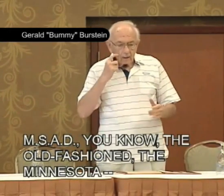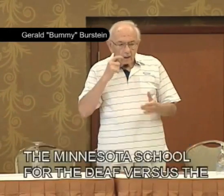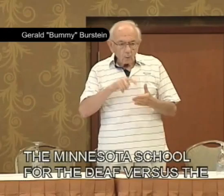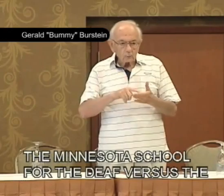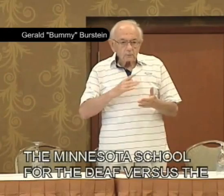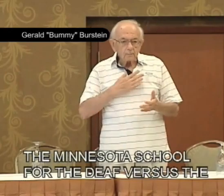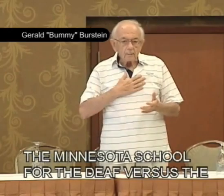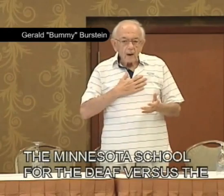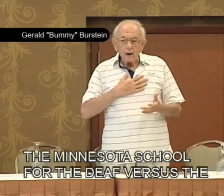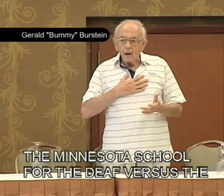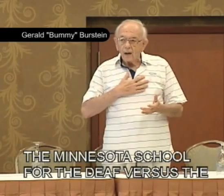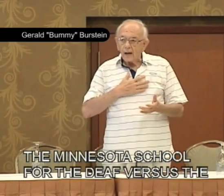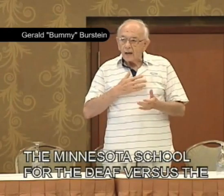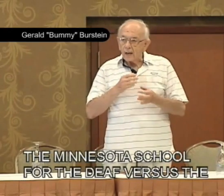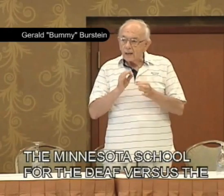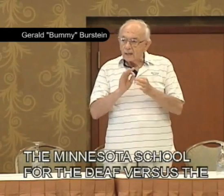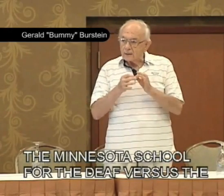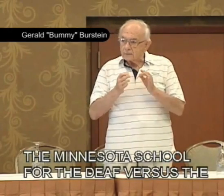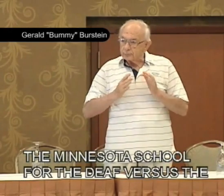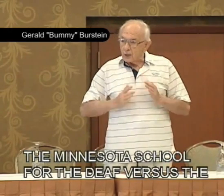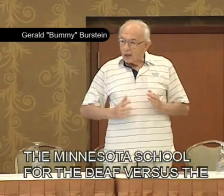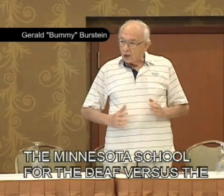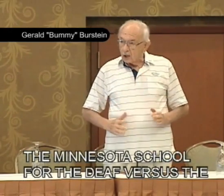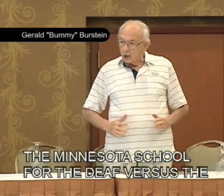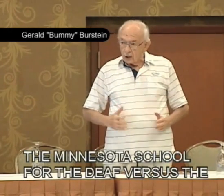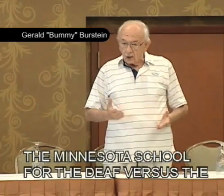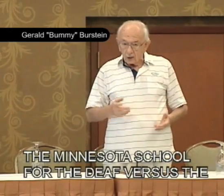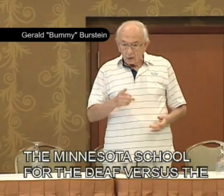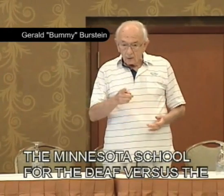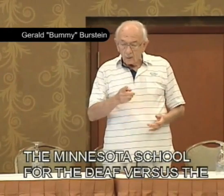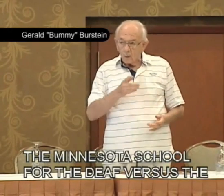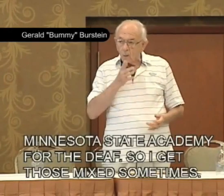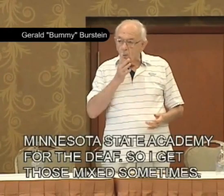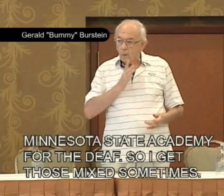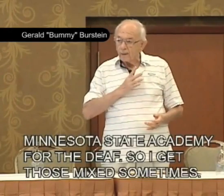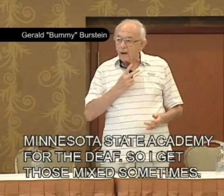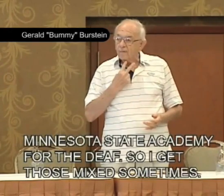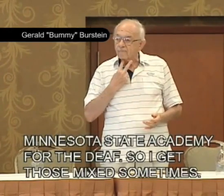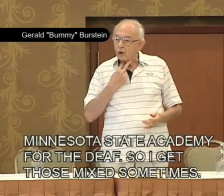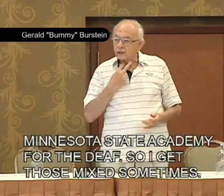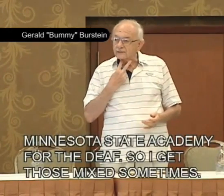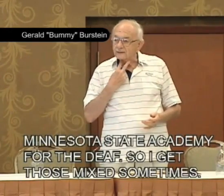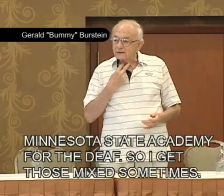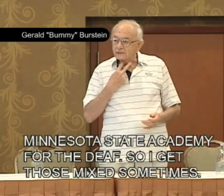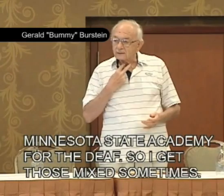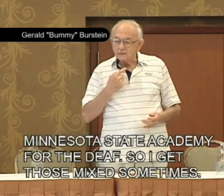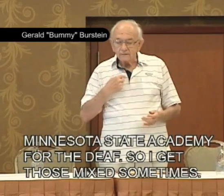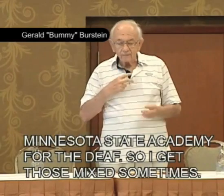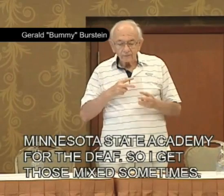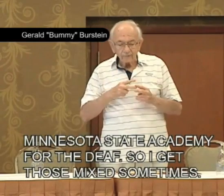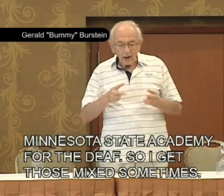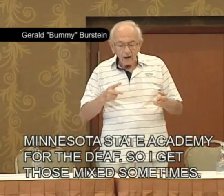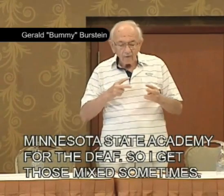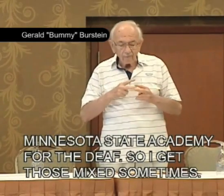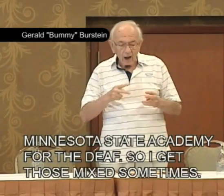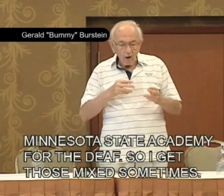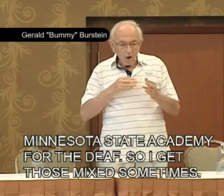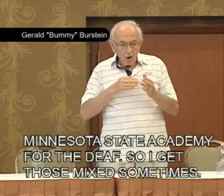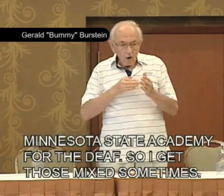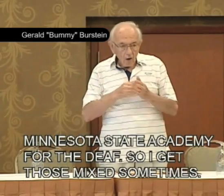versus the Minnesota State Academy for the Deaf so I get those mixed sometimes. And so you may notice today that I do have a woman